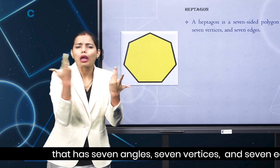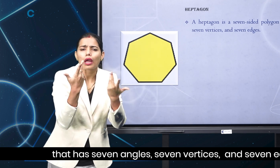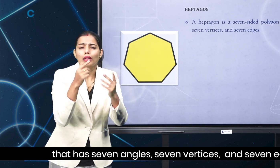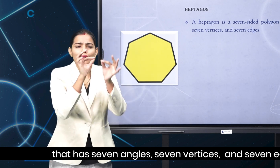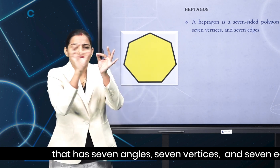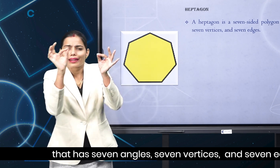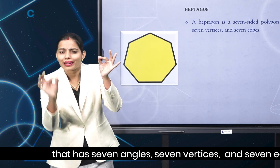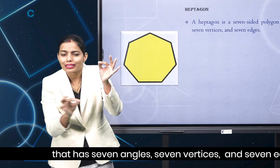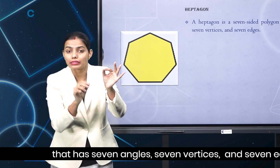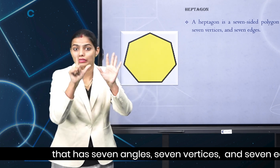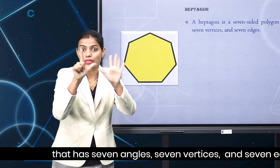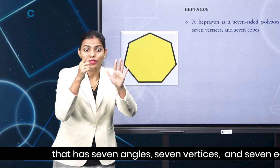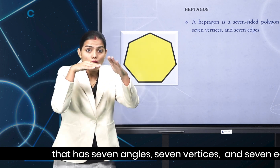that has 7 angles,